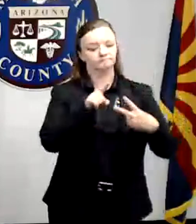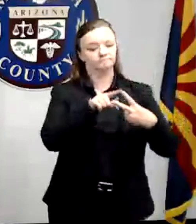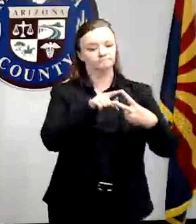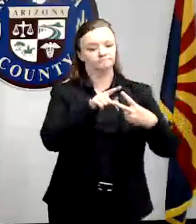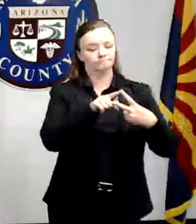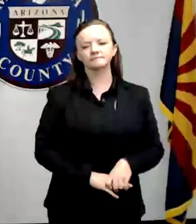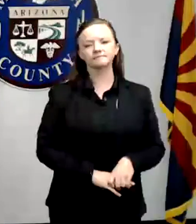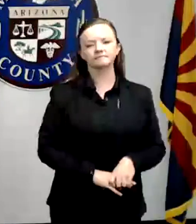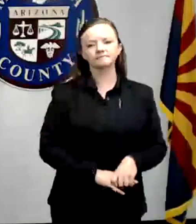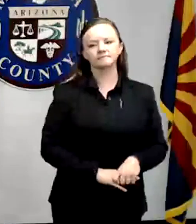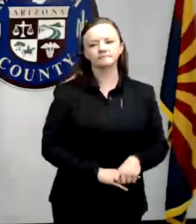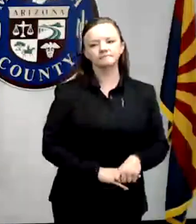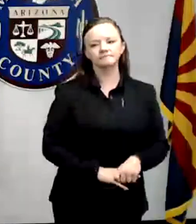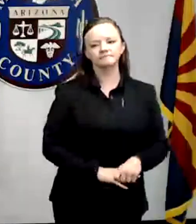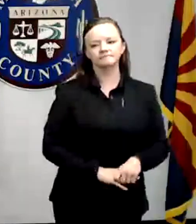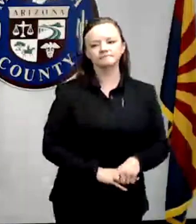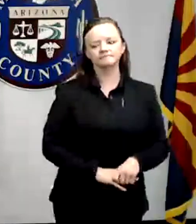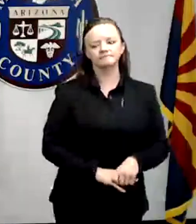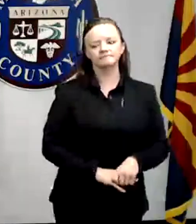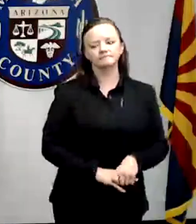Providing specific